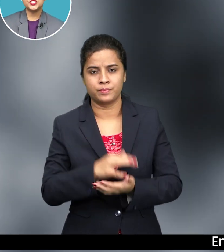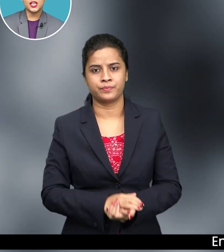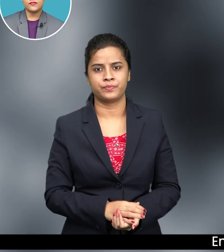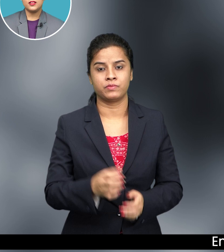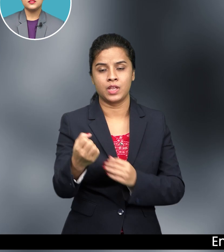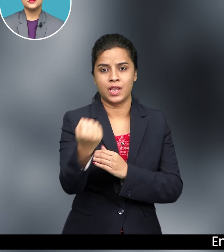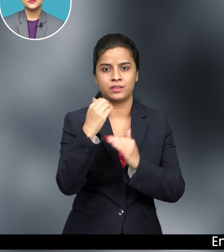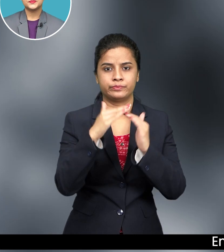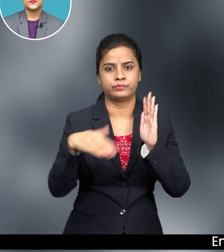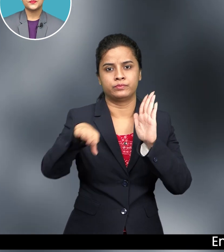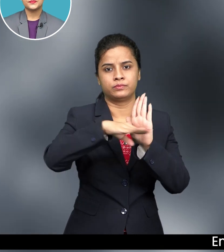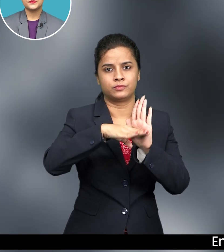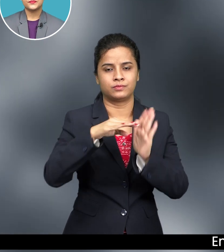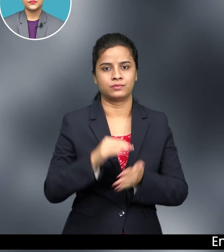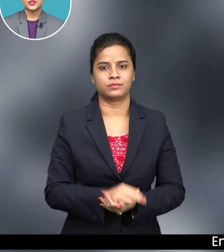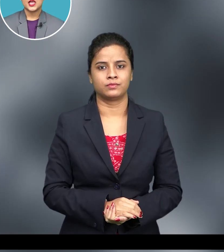energy level,